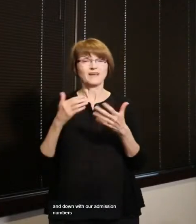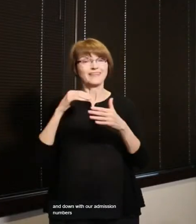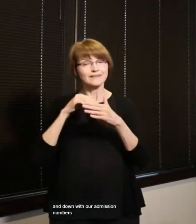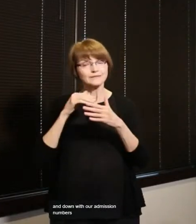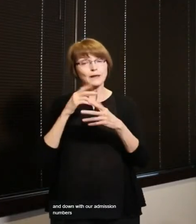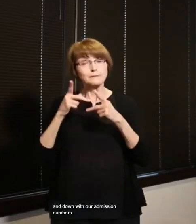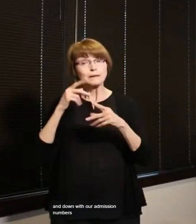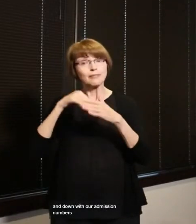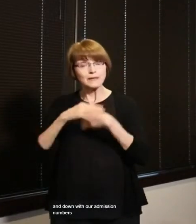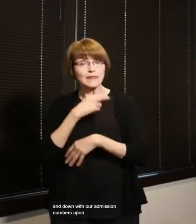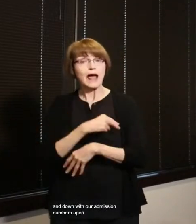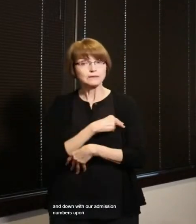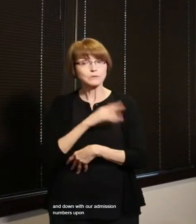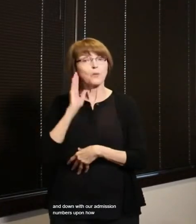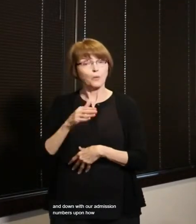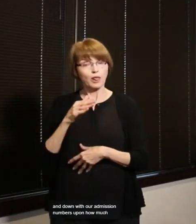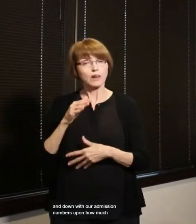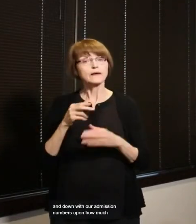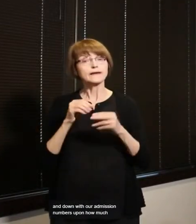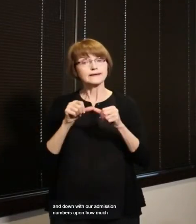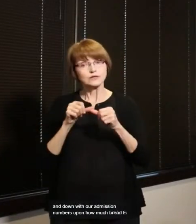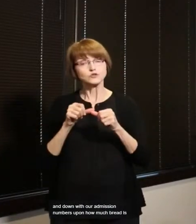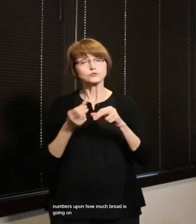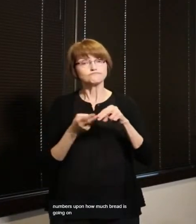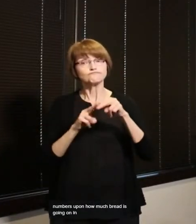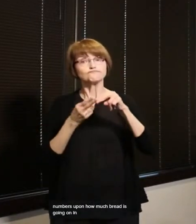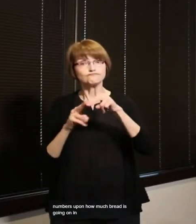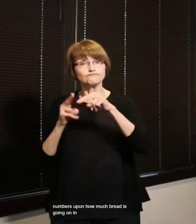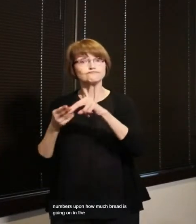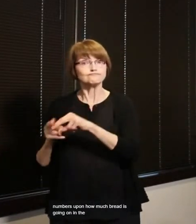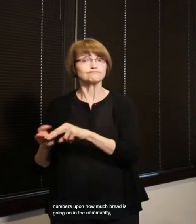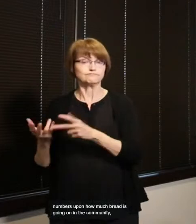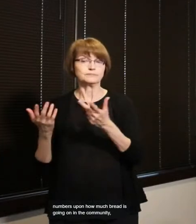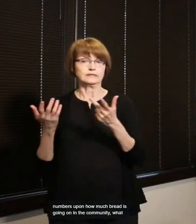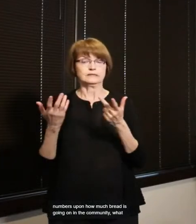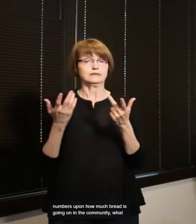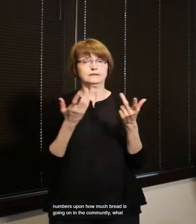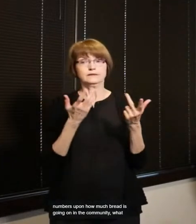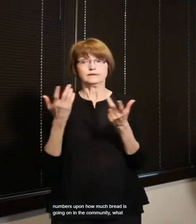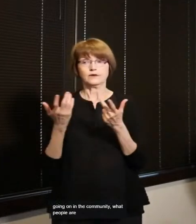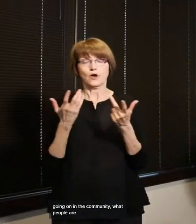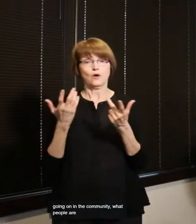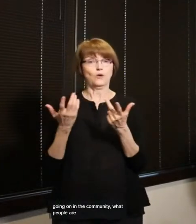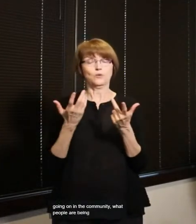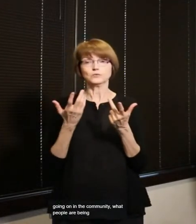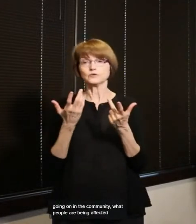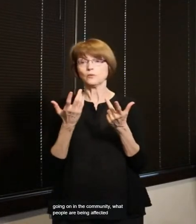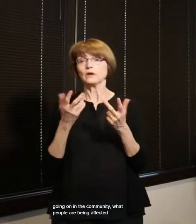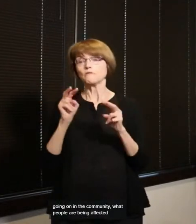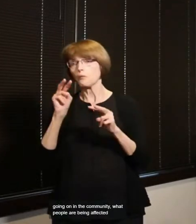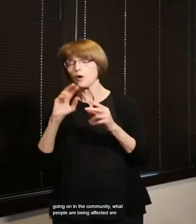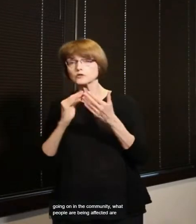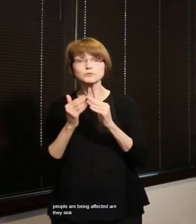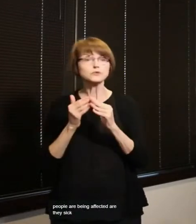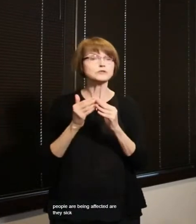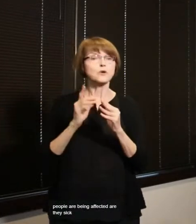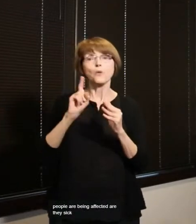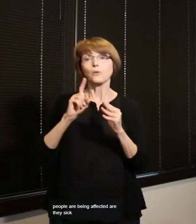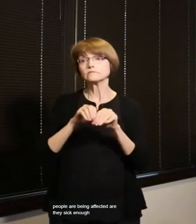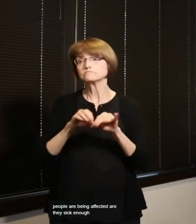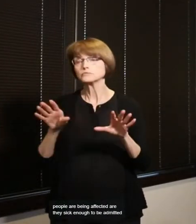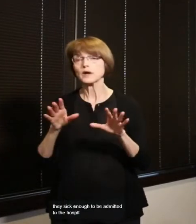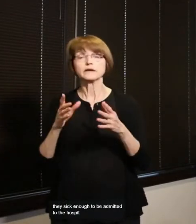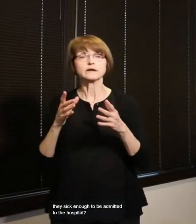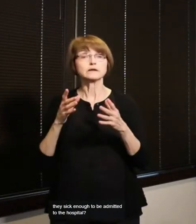depending upon how much spread is going on in the community, what people are being affected, are they sick enough to be admitted